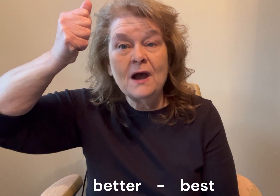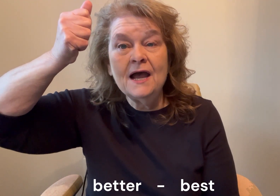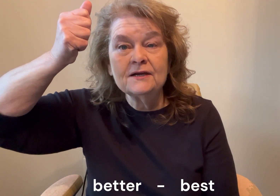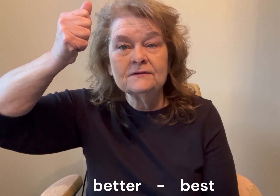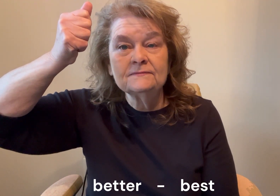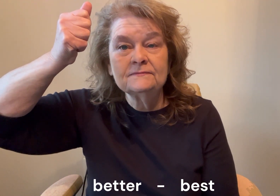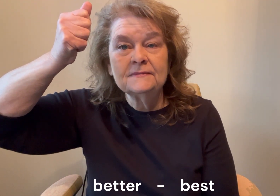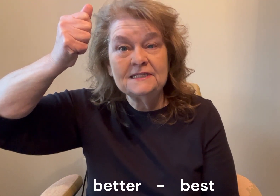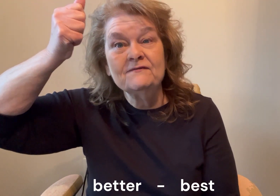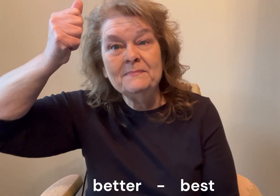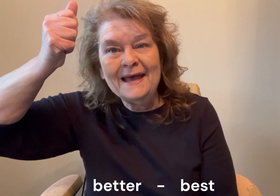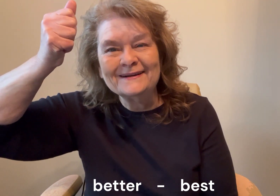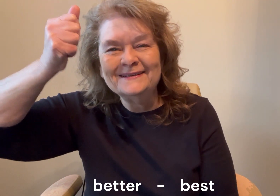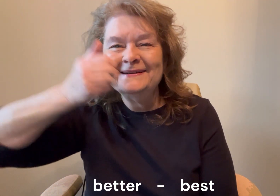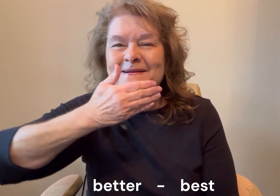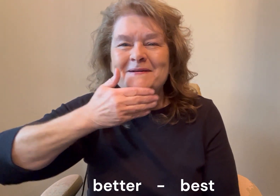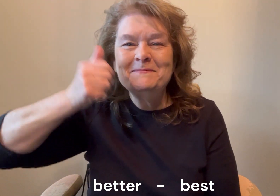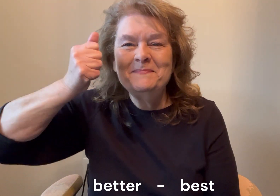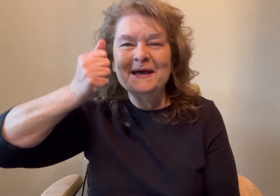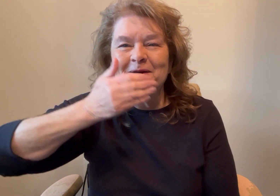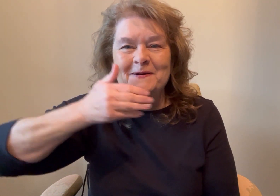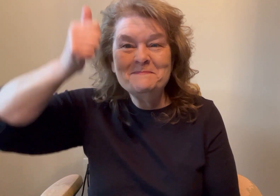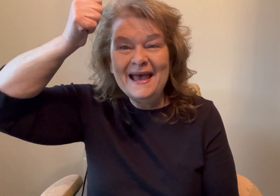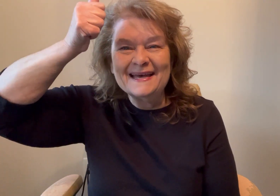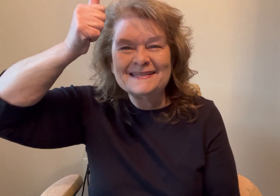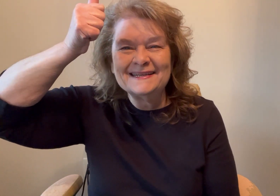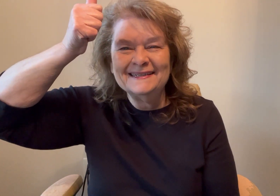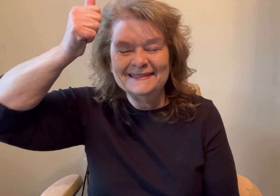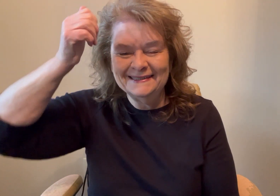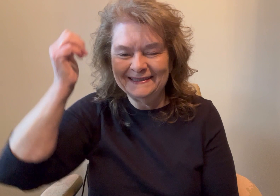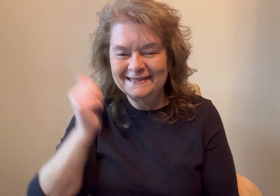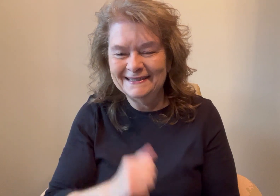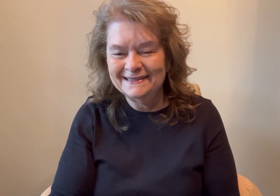higher. It's even better. Better and best.